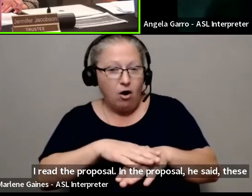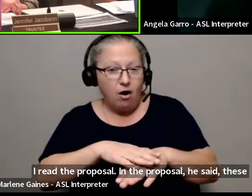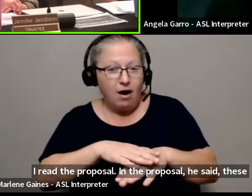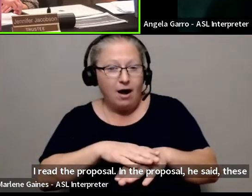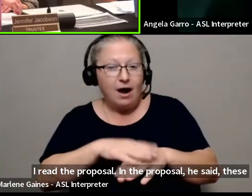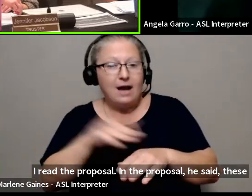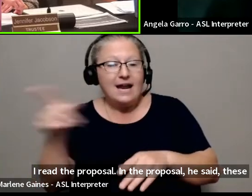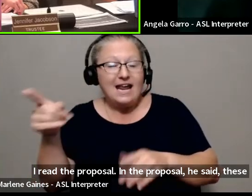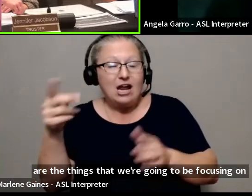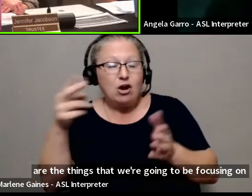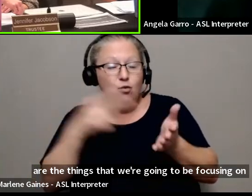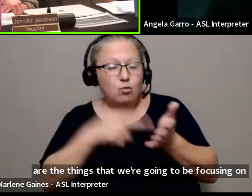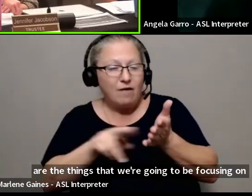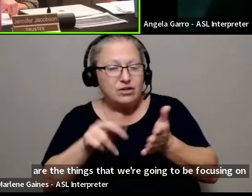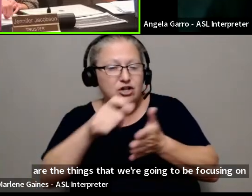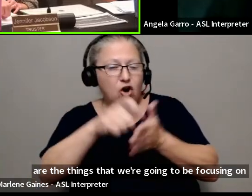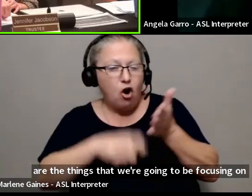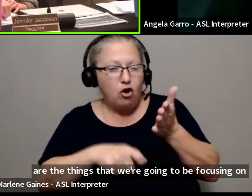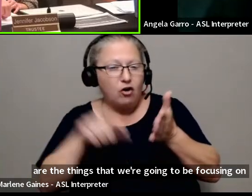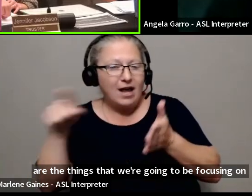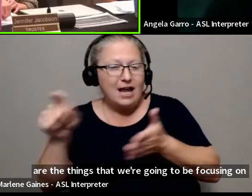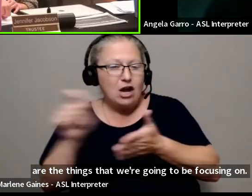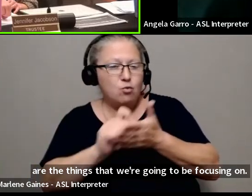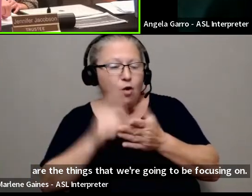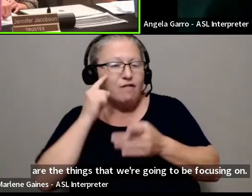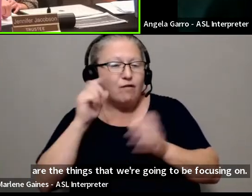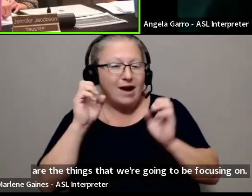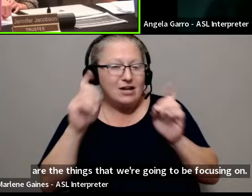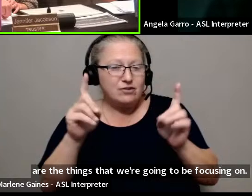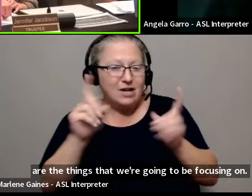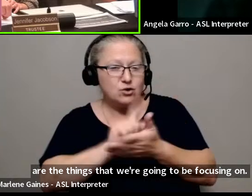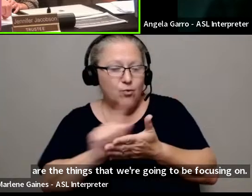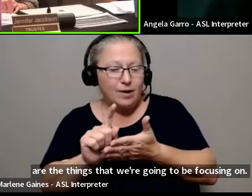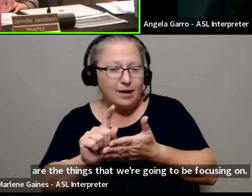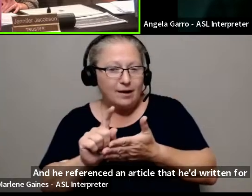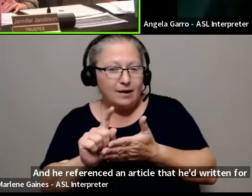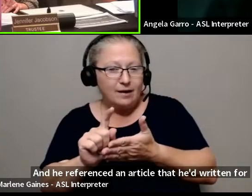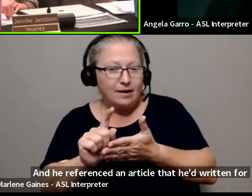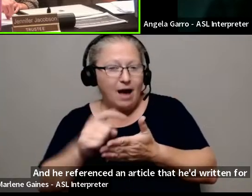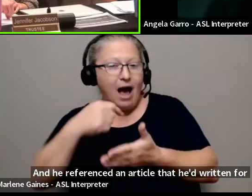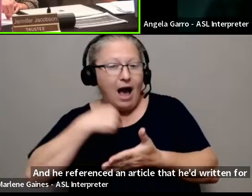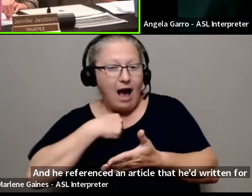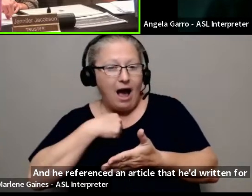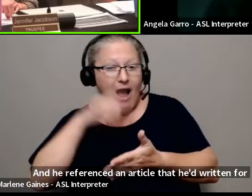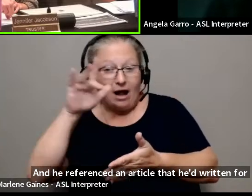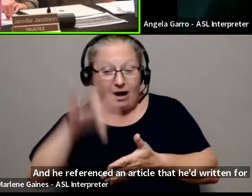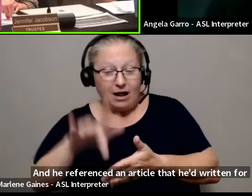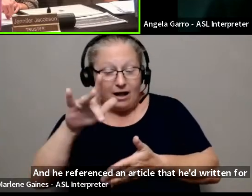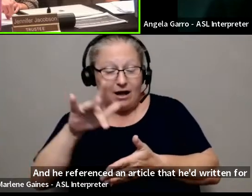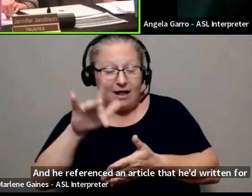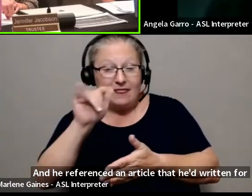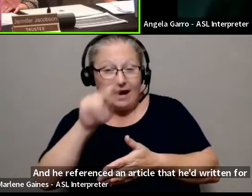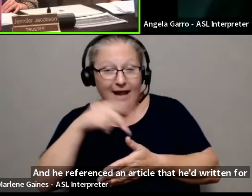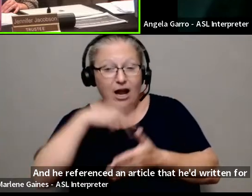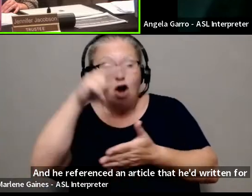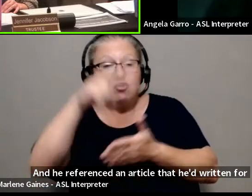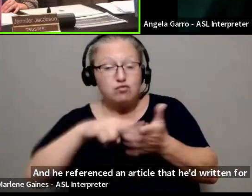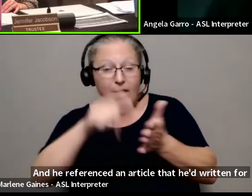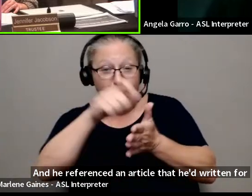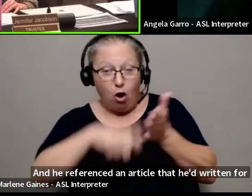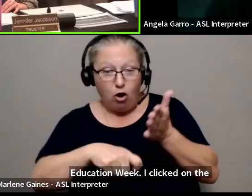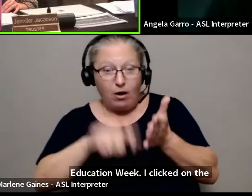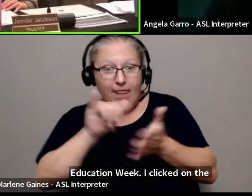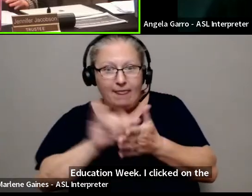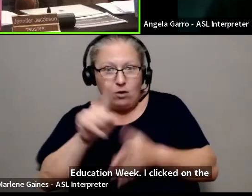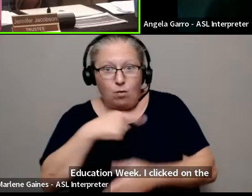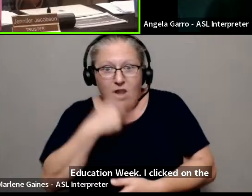he referenced an article that he'd written for Education Week. I clicked on the link, I read the article, that's where I